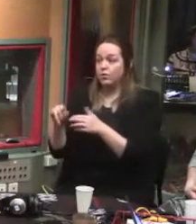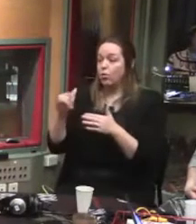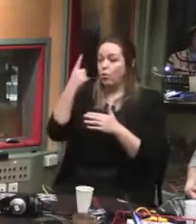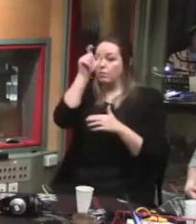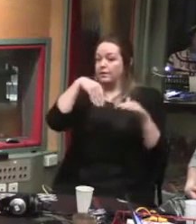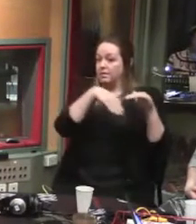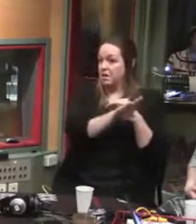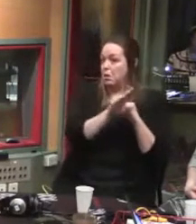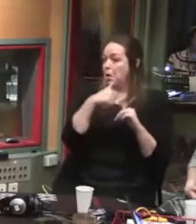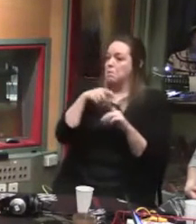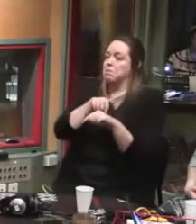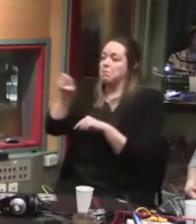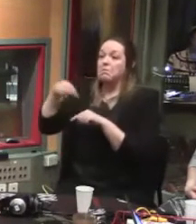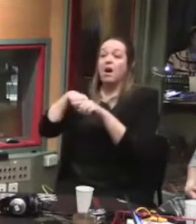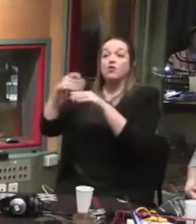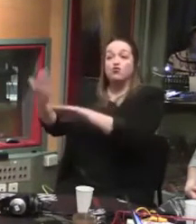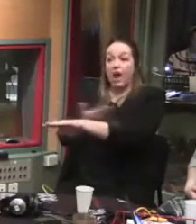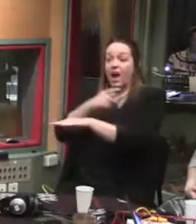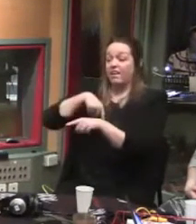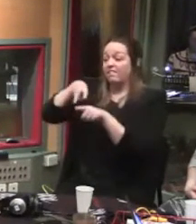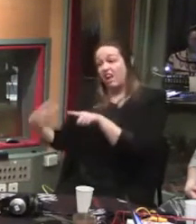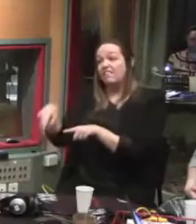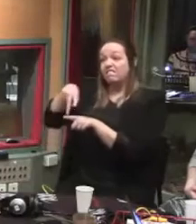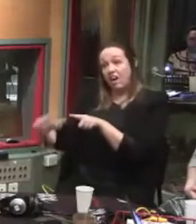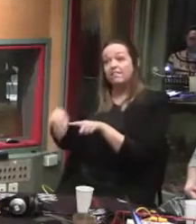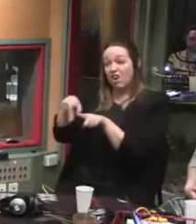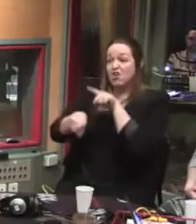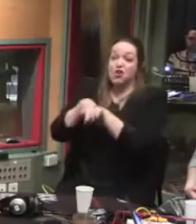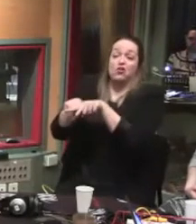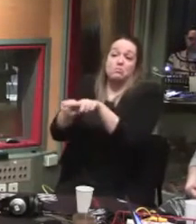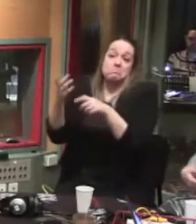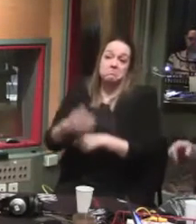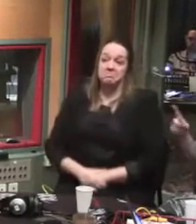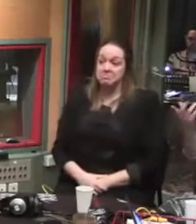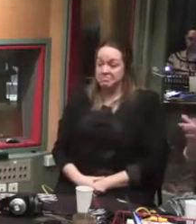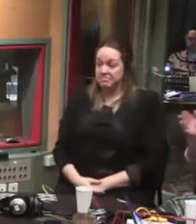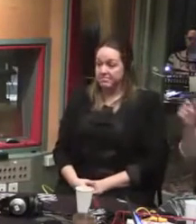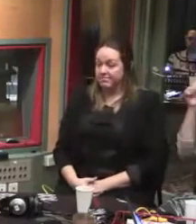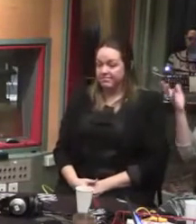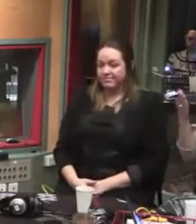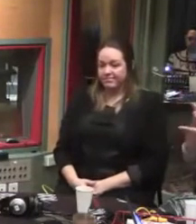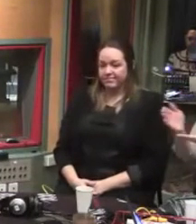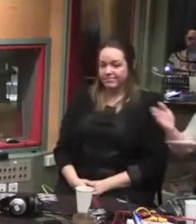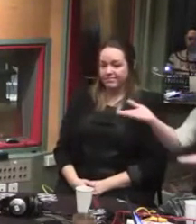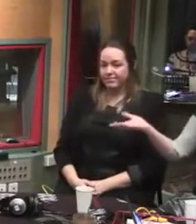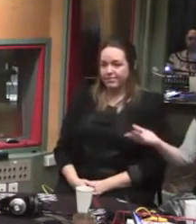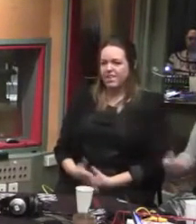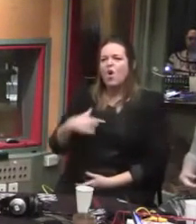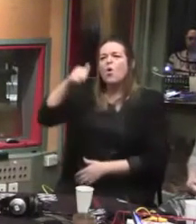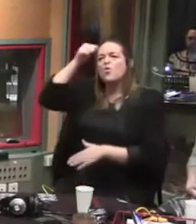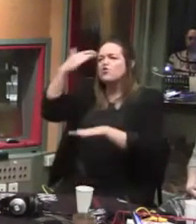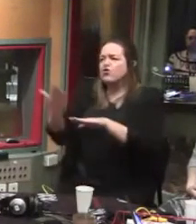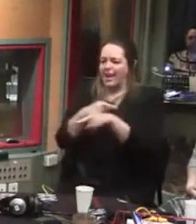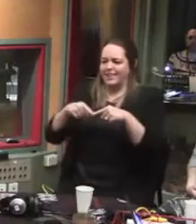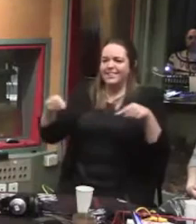big square of grass and fell off until I got it right. How did you know where you were going? Oh, well, I knew the grass pretty well.